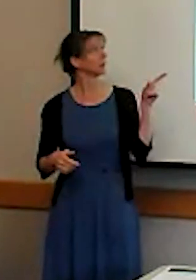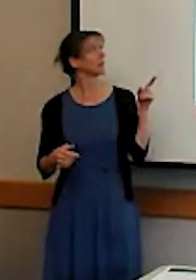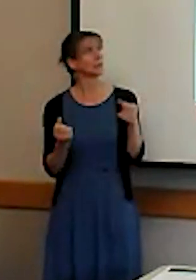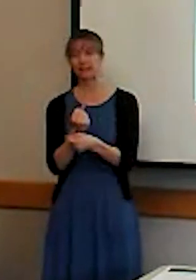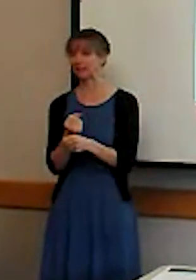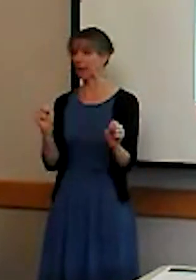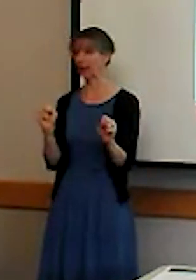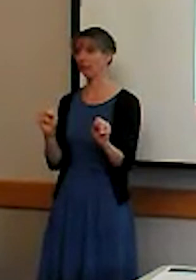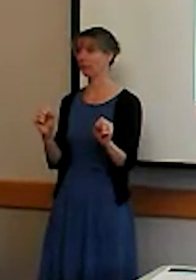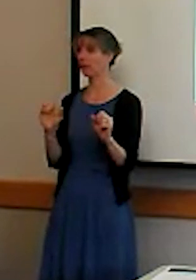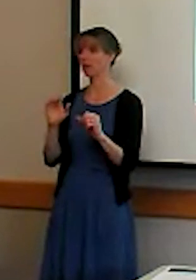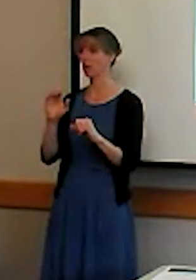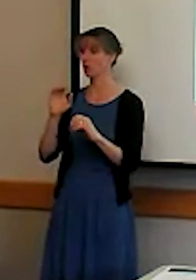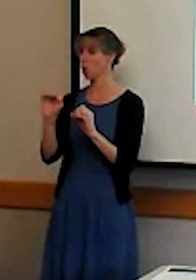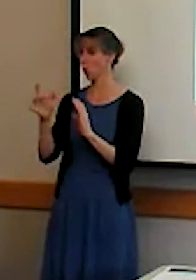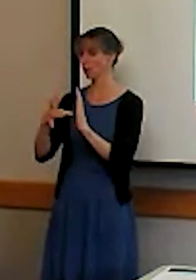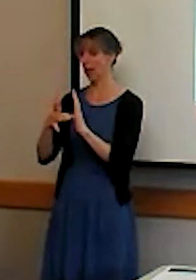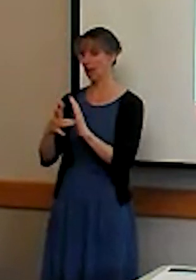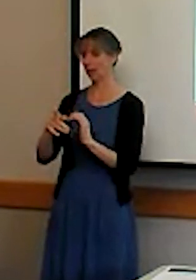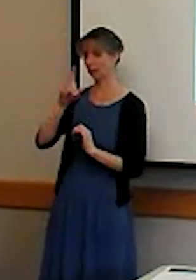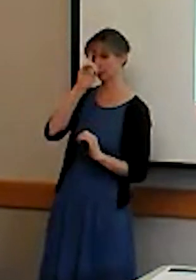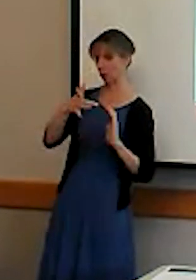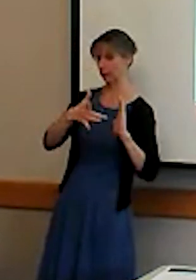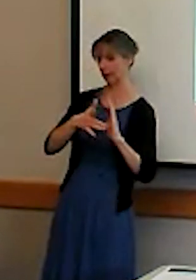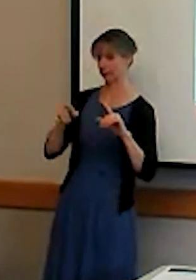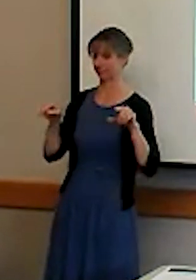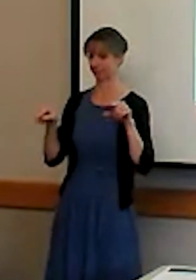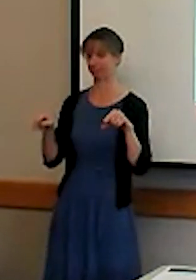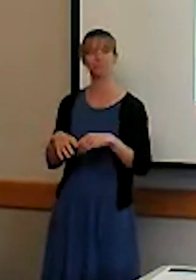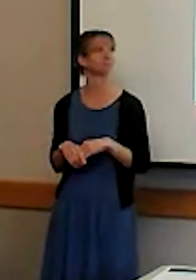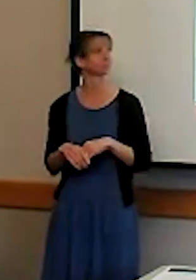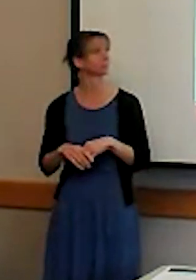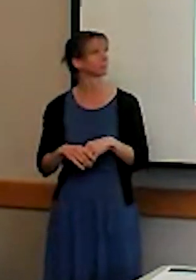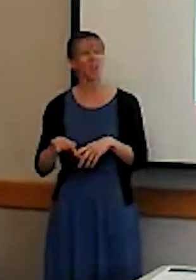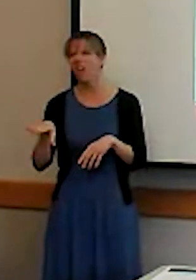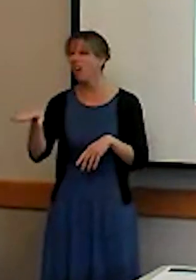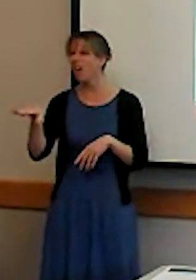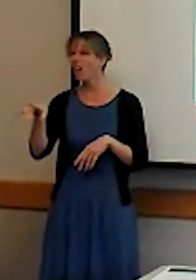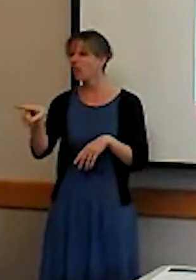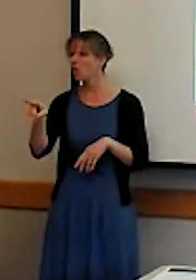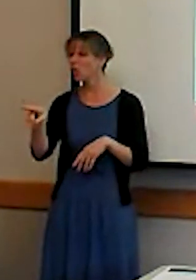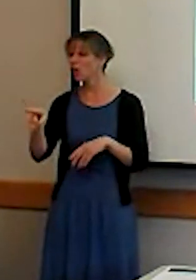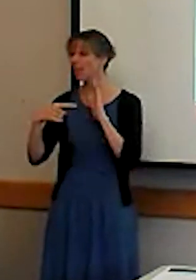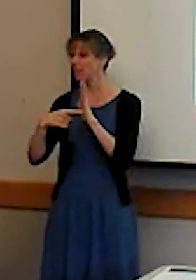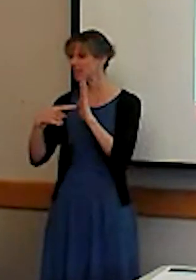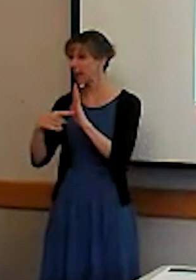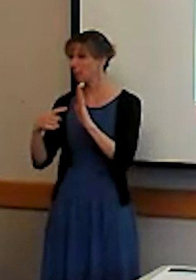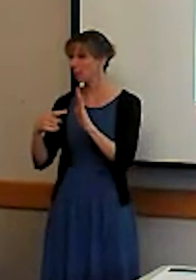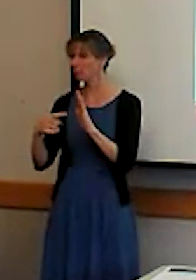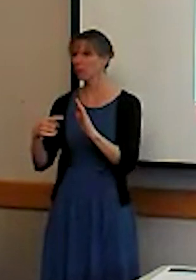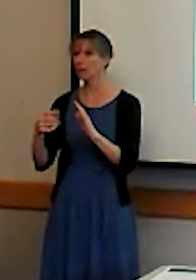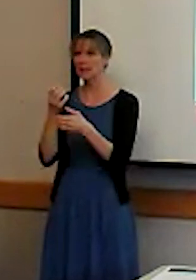Safety. So we have no tech and we have smart tech. Does anybody have any examples